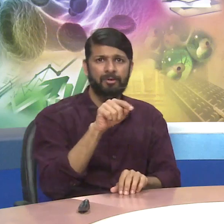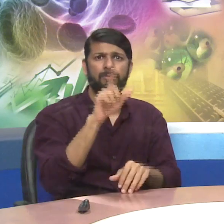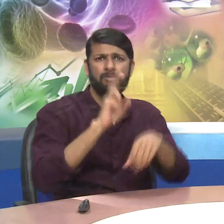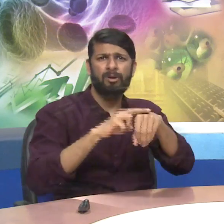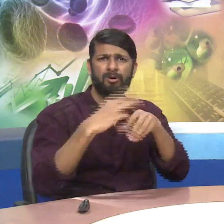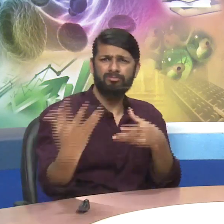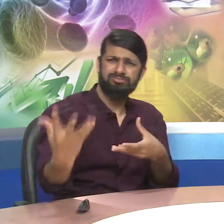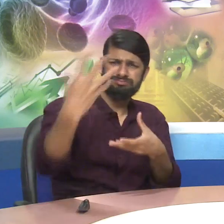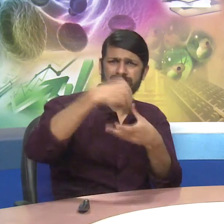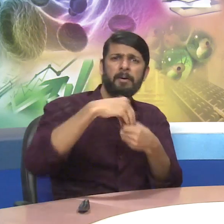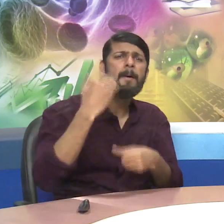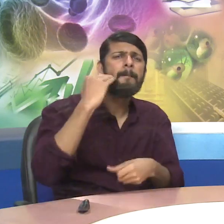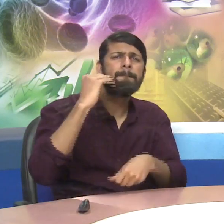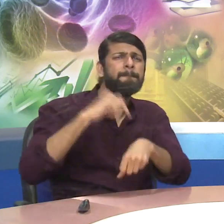299 members